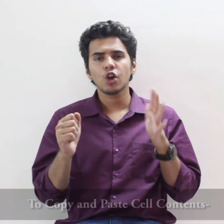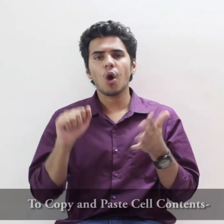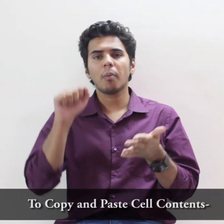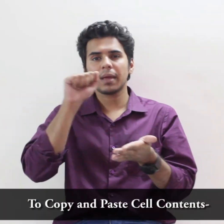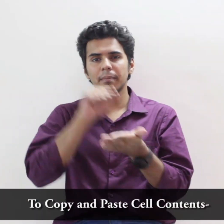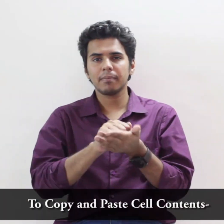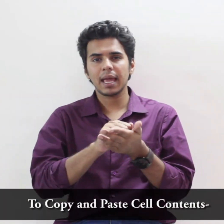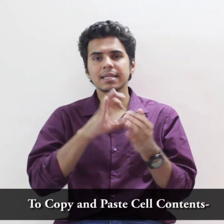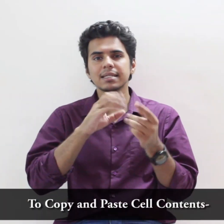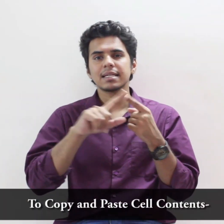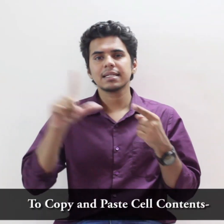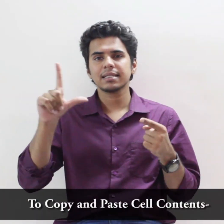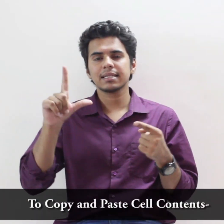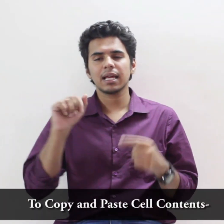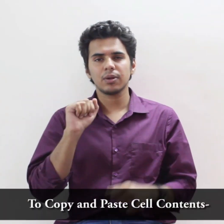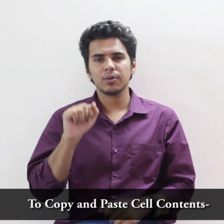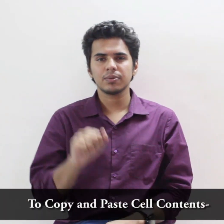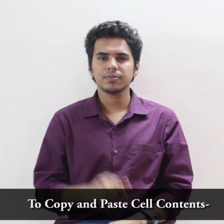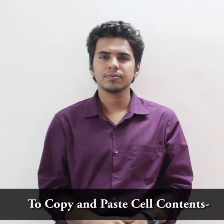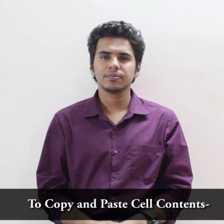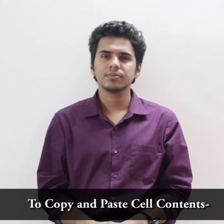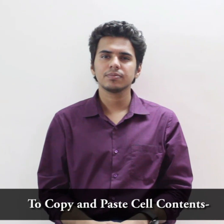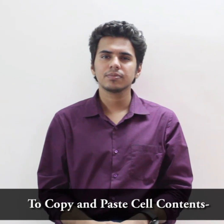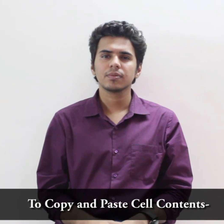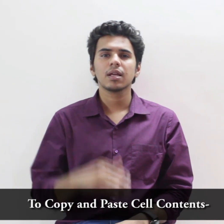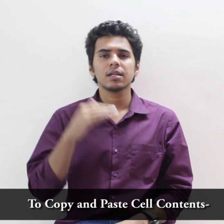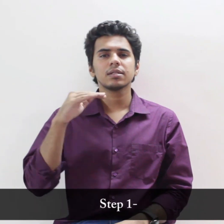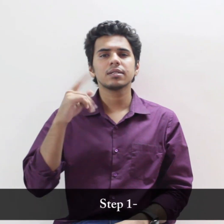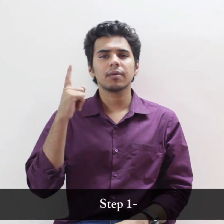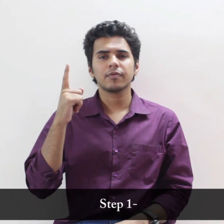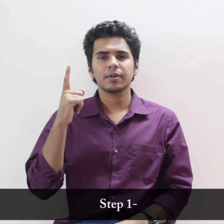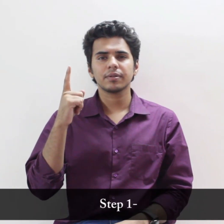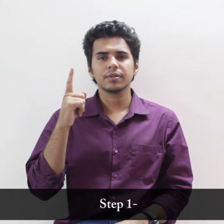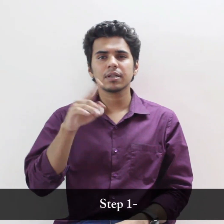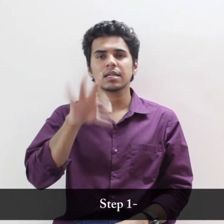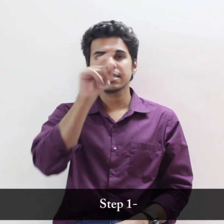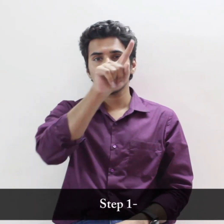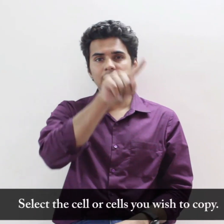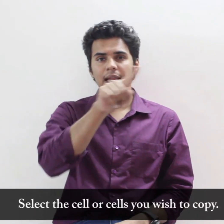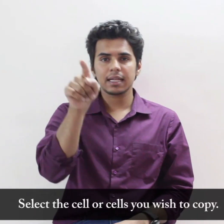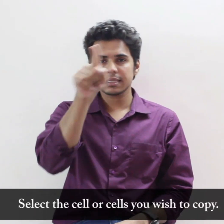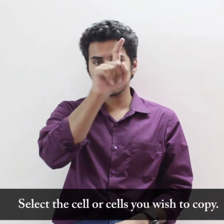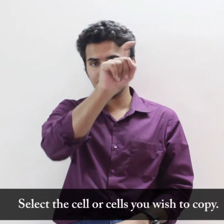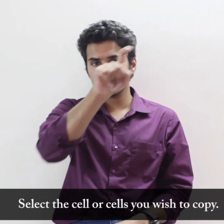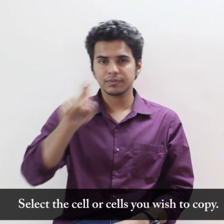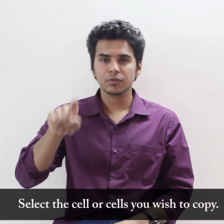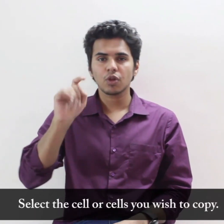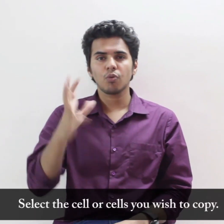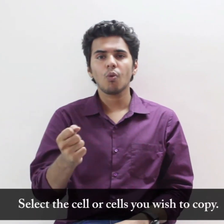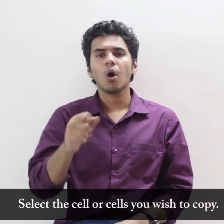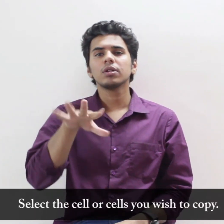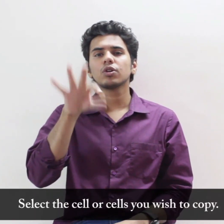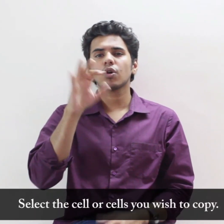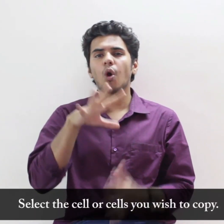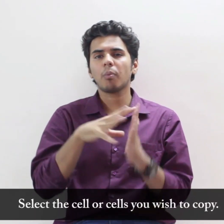To copy and paste cell contents. Step 1. Select the cell or cells you wish to